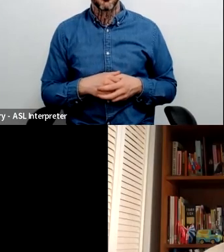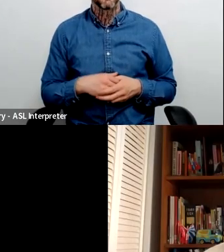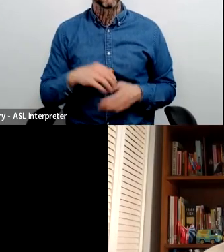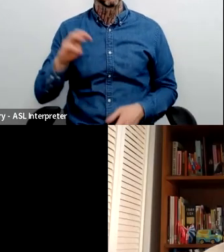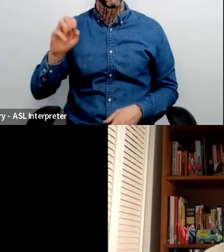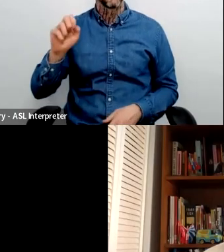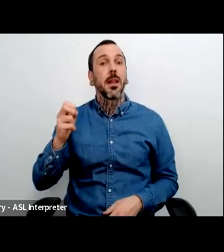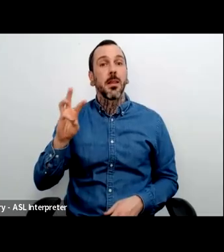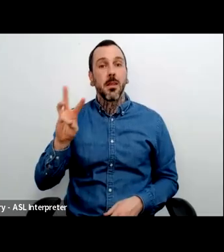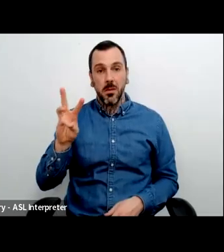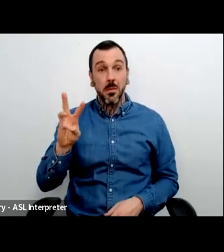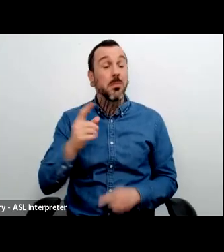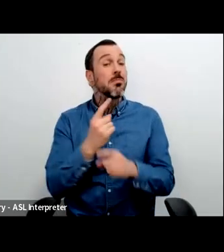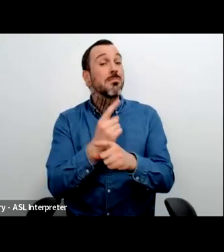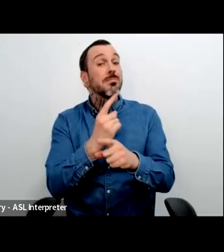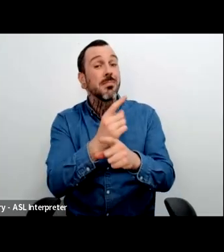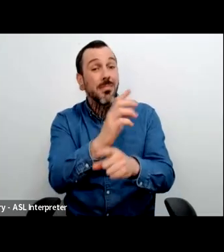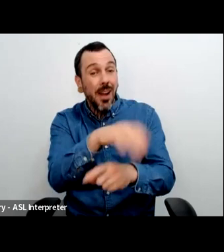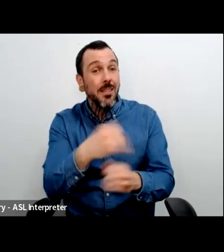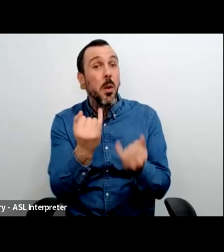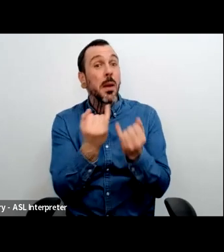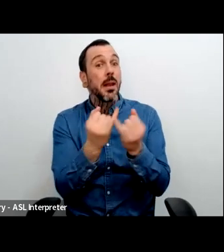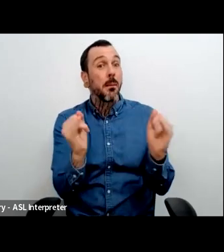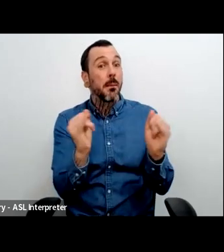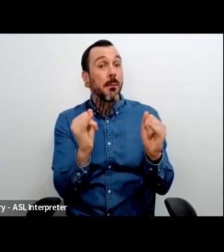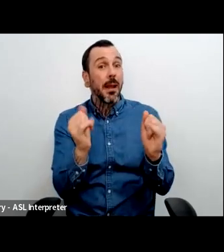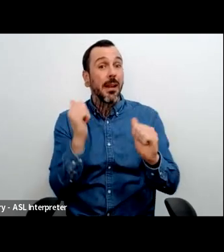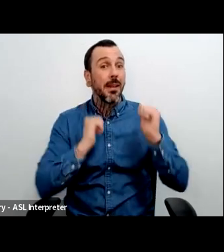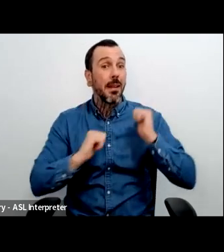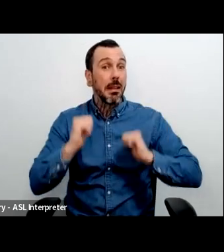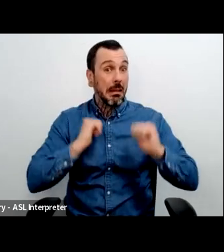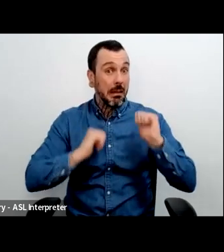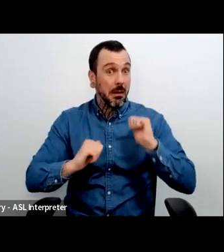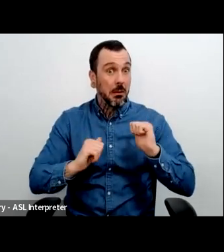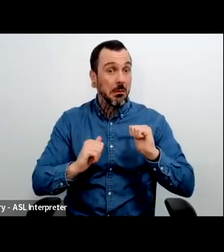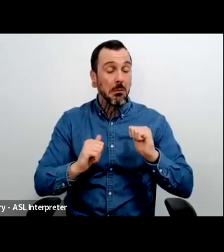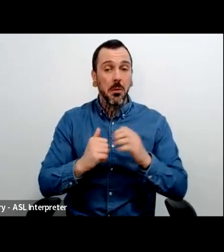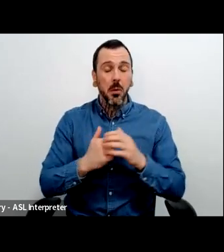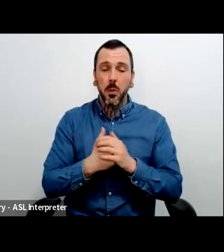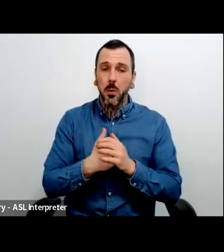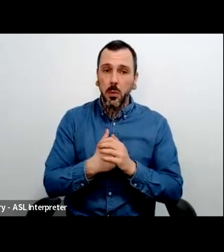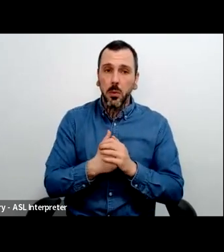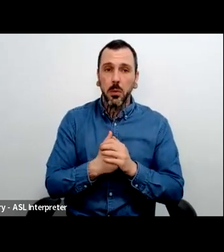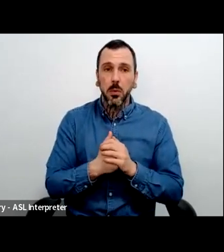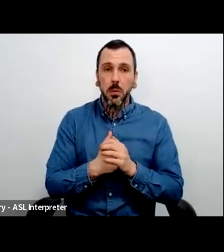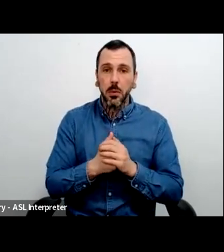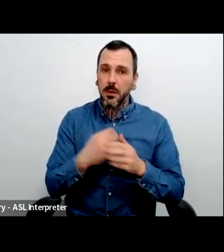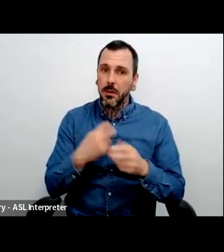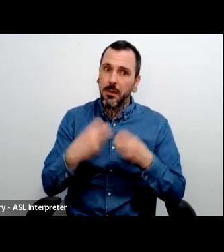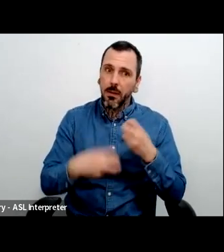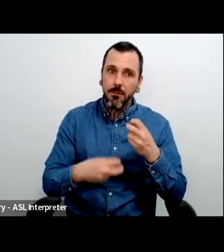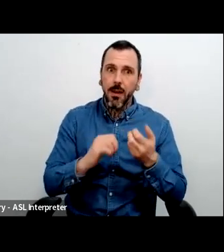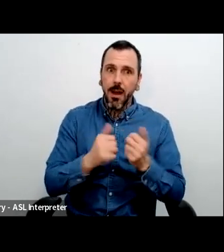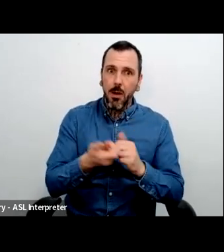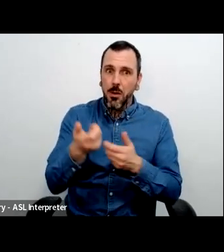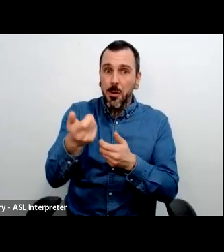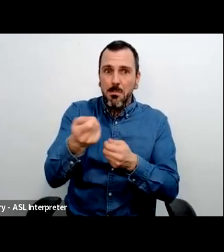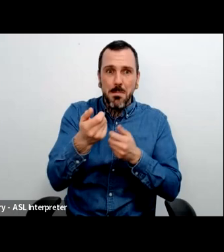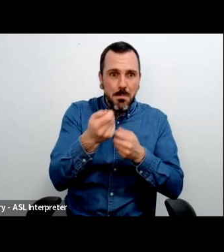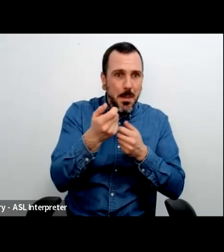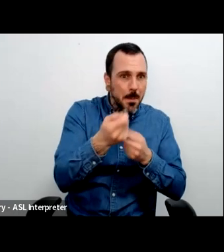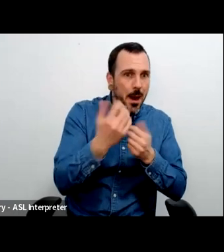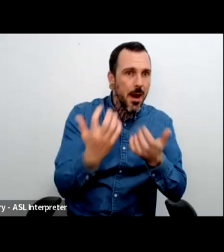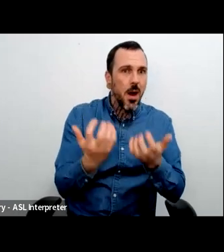independent features? And he was really blunt and said, like, I would, I think that this is